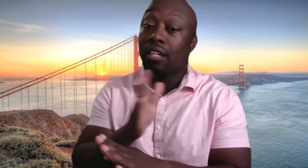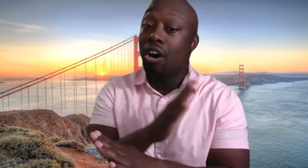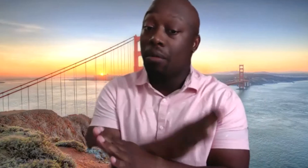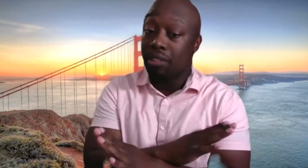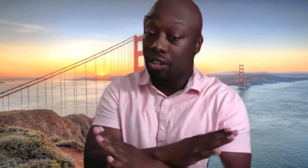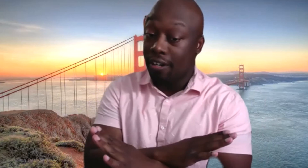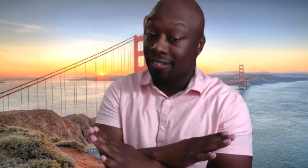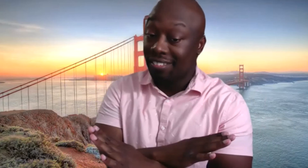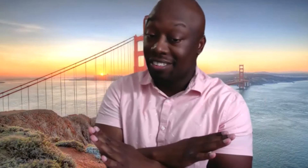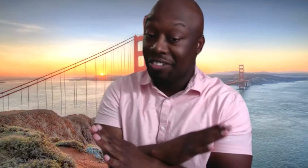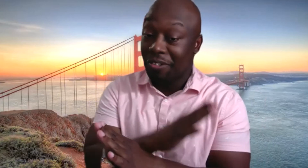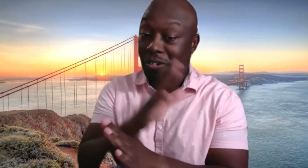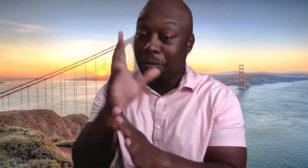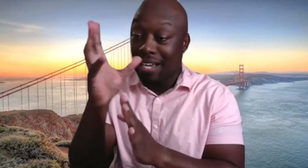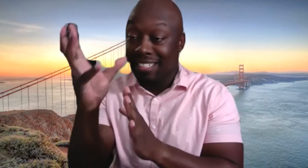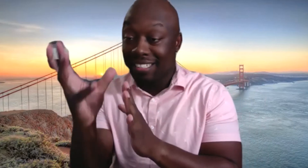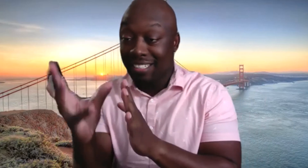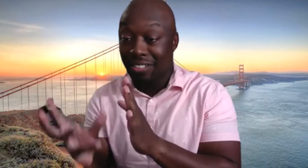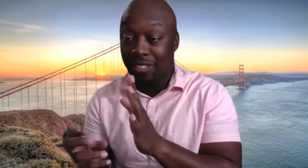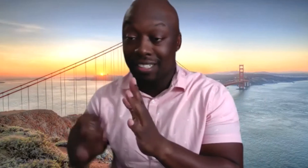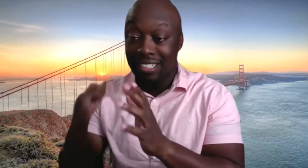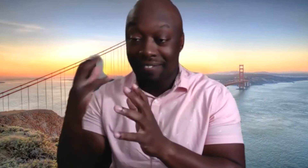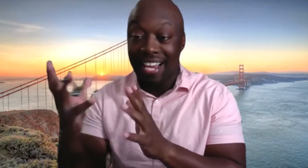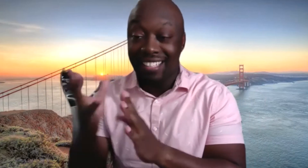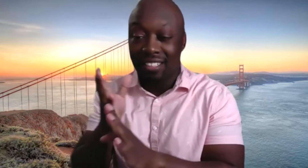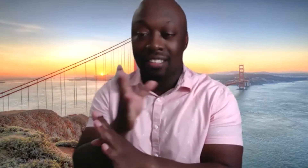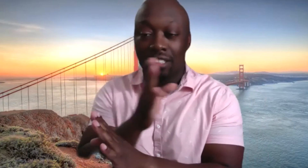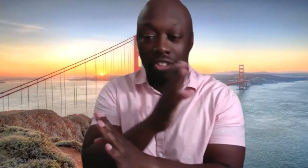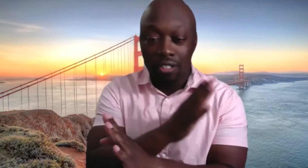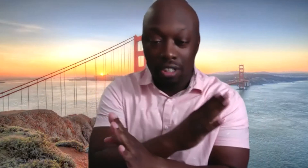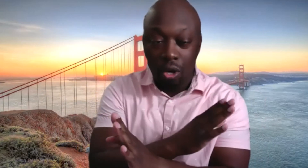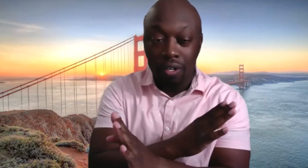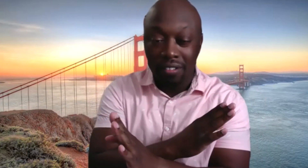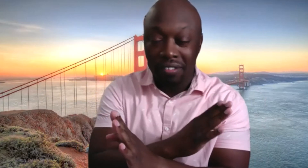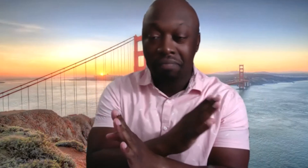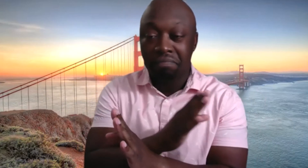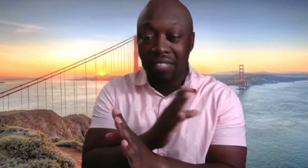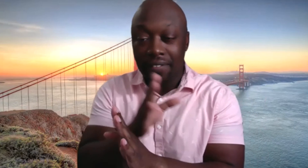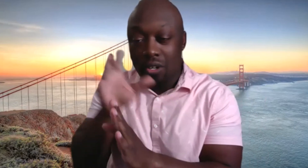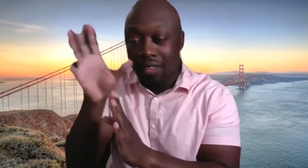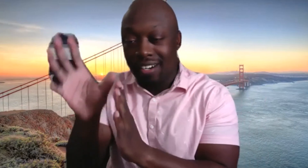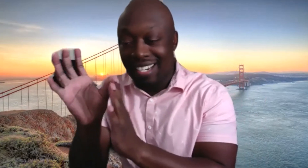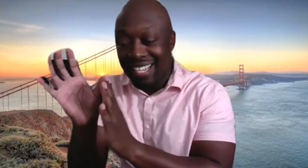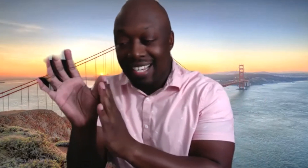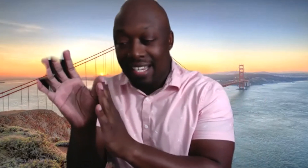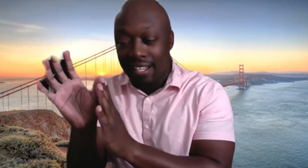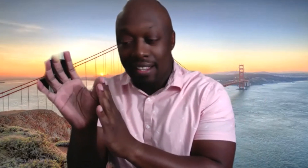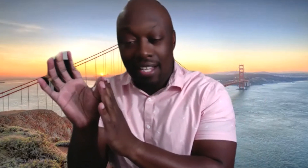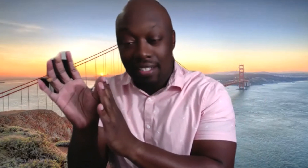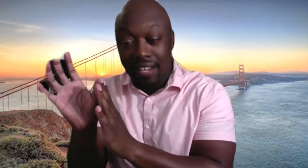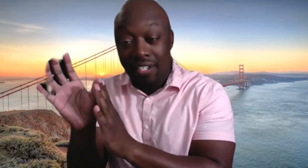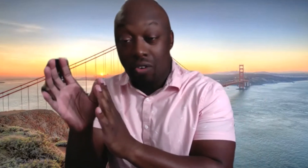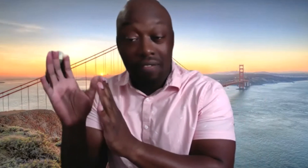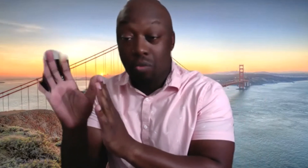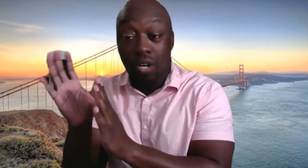back to the calm start. So don't go back into doing the advanced. Start slower. Even though they're in